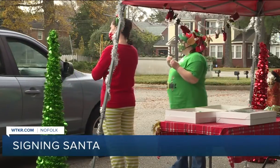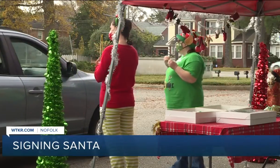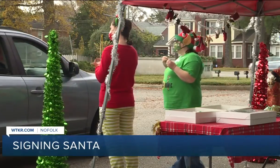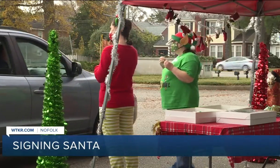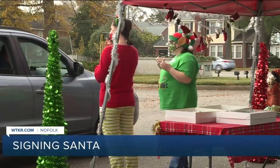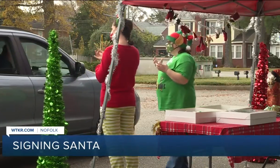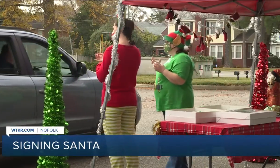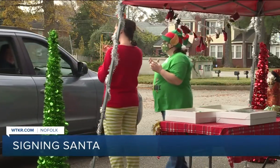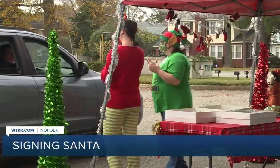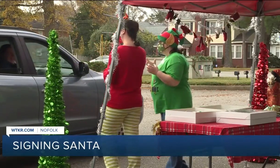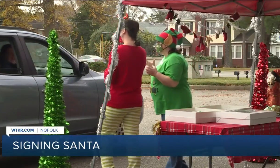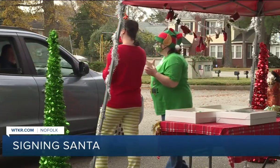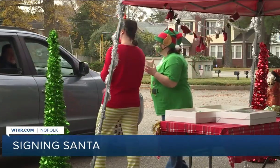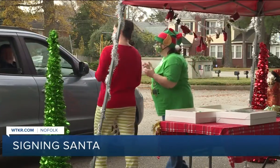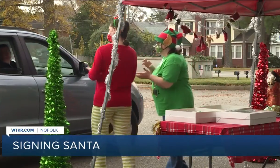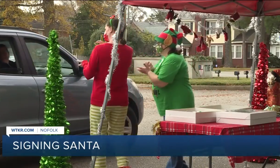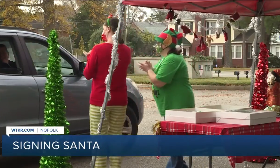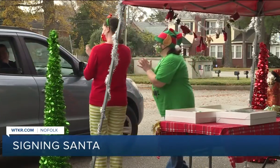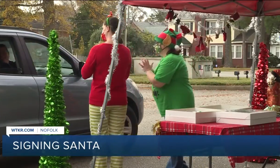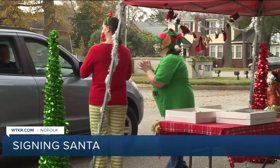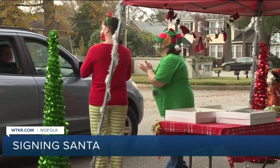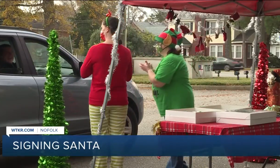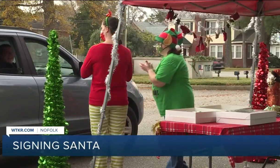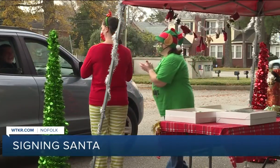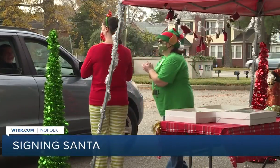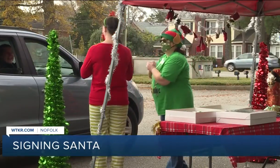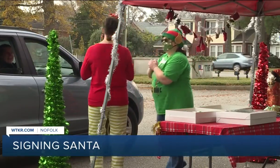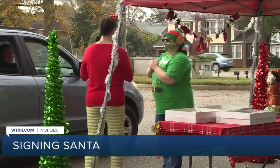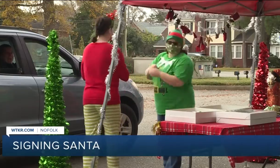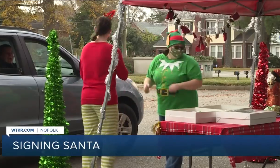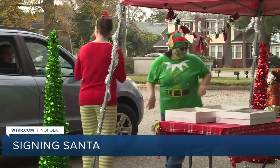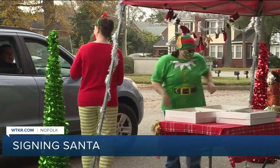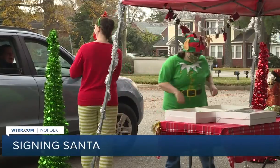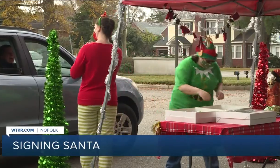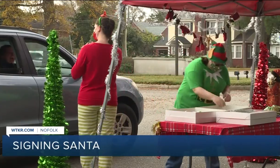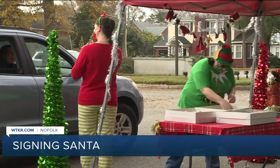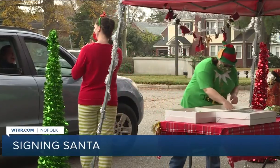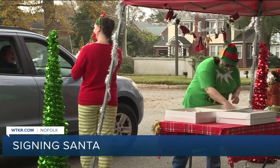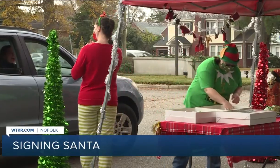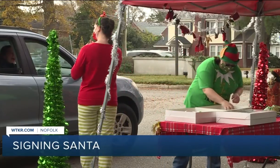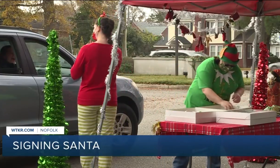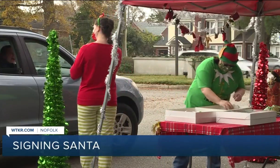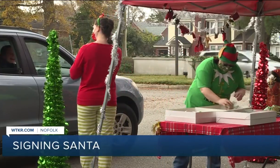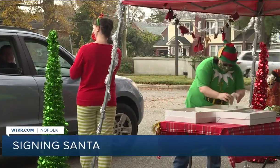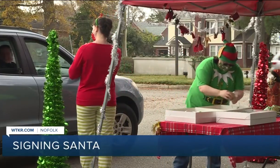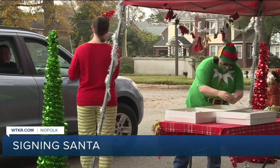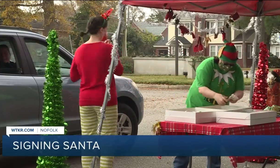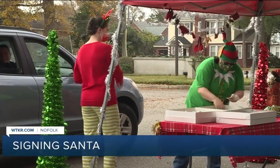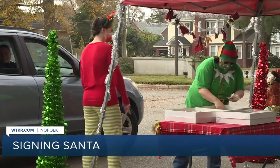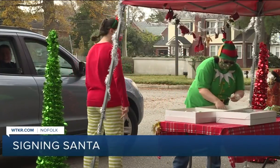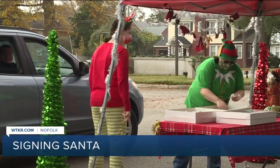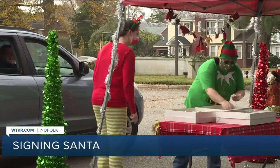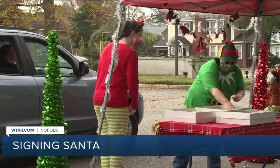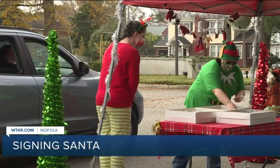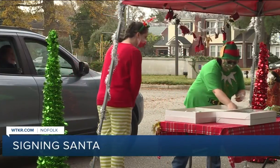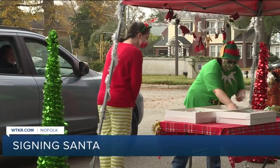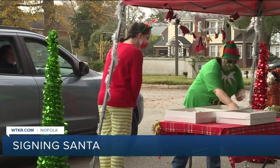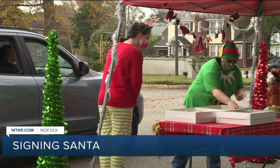see here are deaf. Visitors also got to hear carols and Christmas stories from volunteers. Organizers talked about why this event was